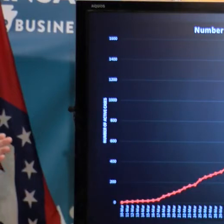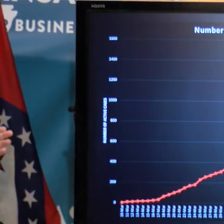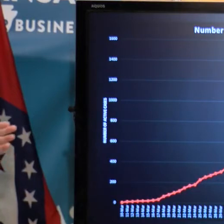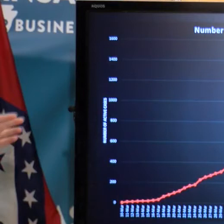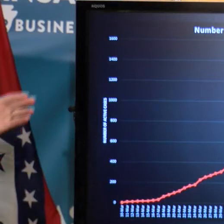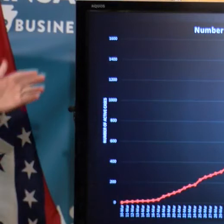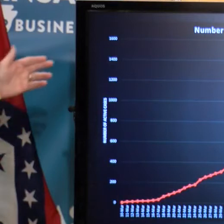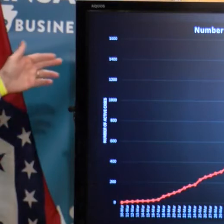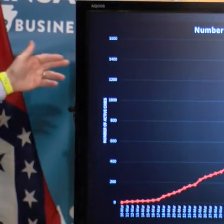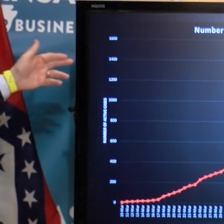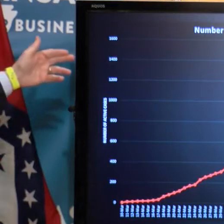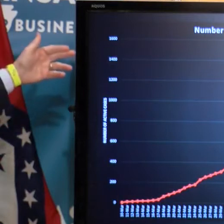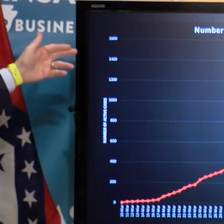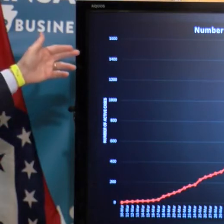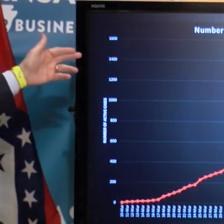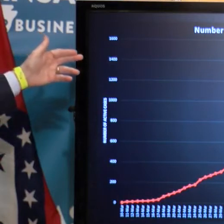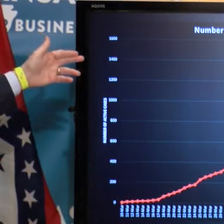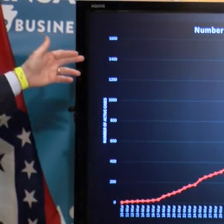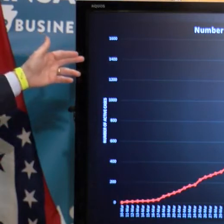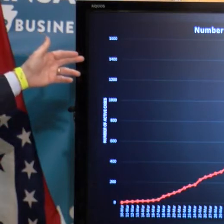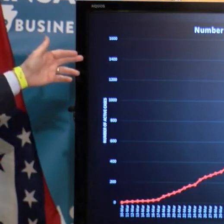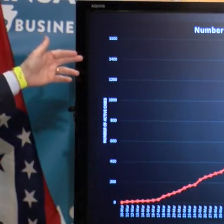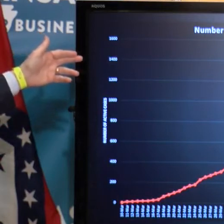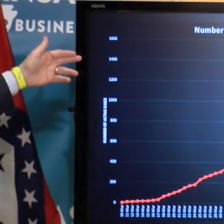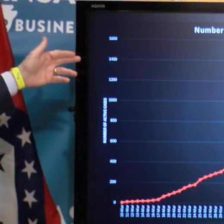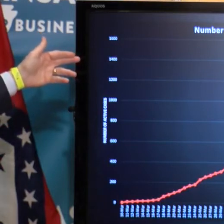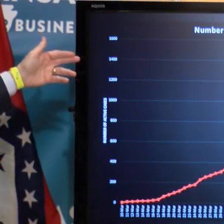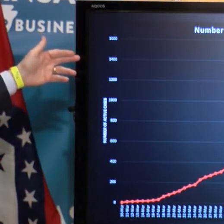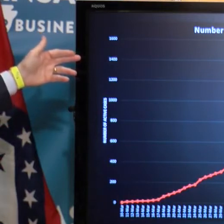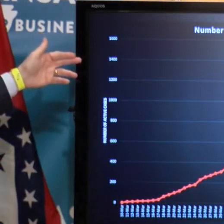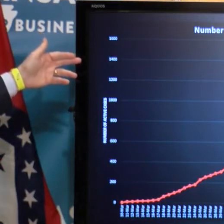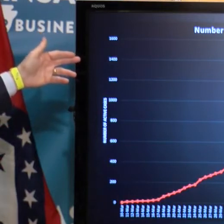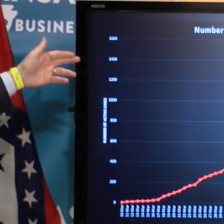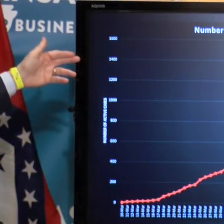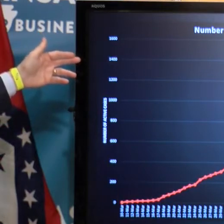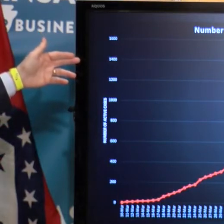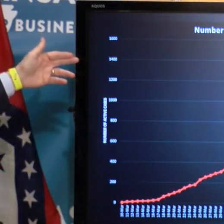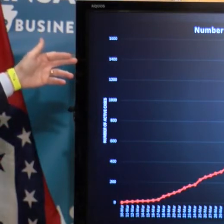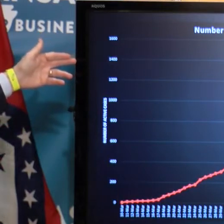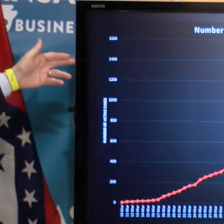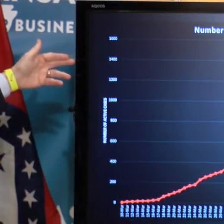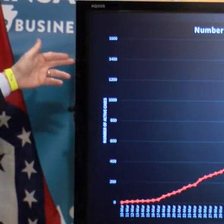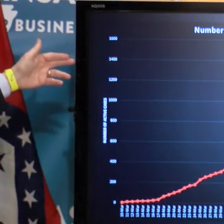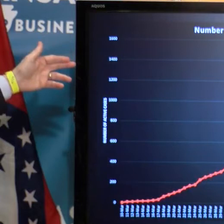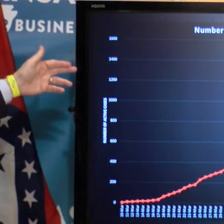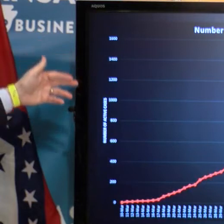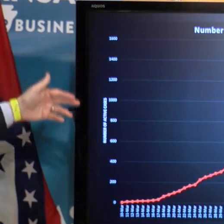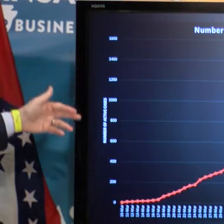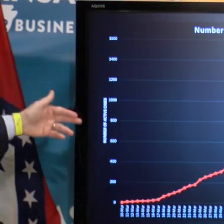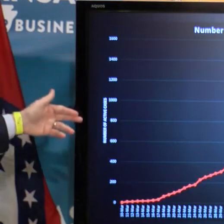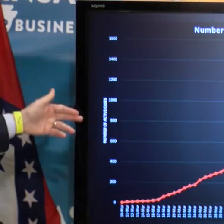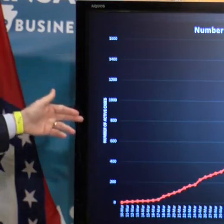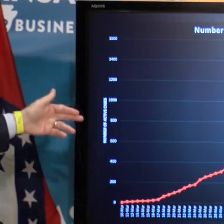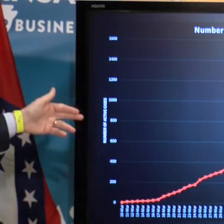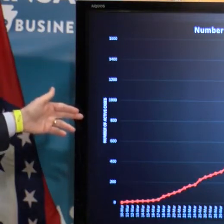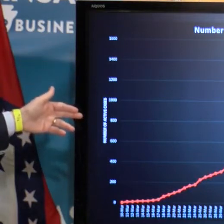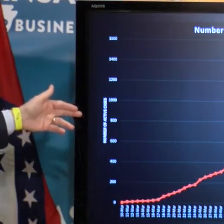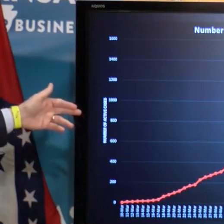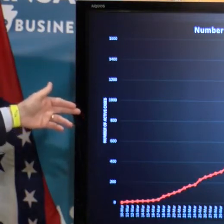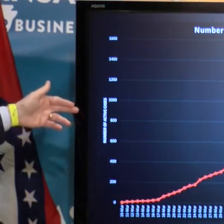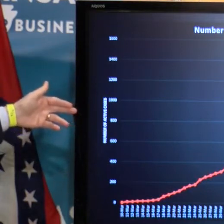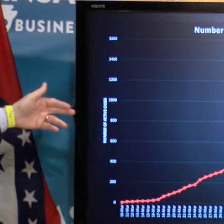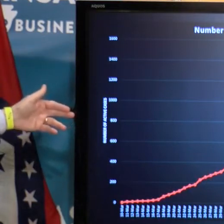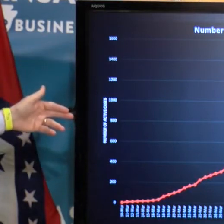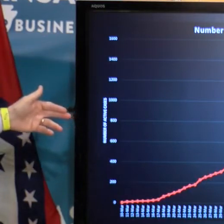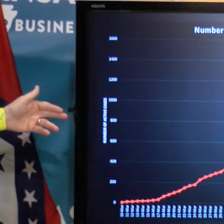number, where we had the peak of a number of active cases, about 1,420, and now we're